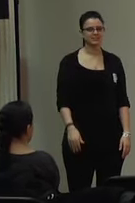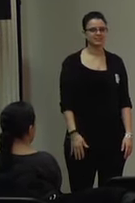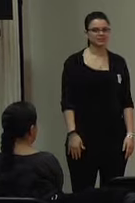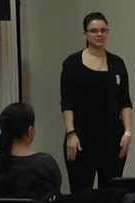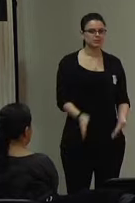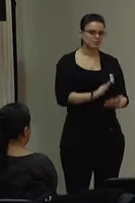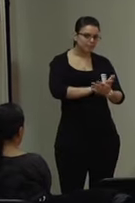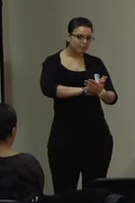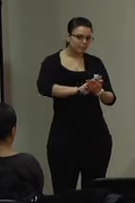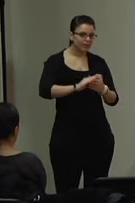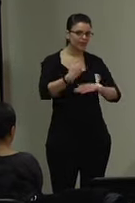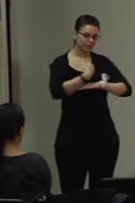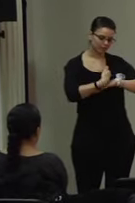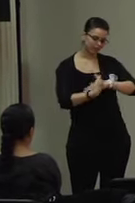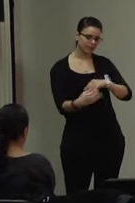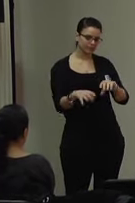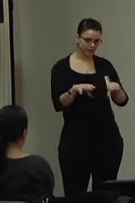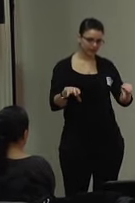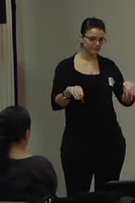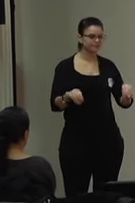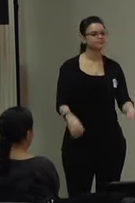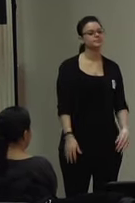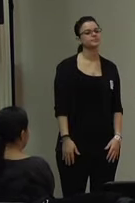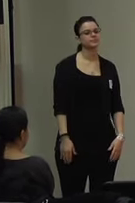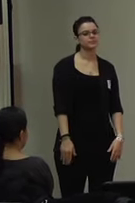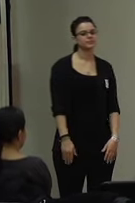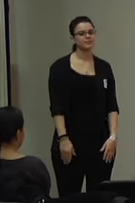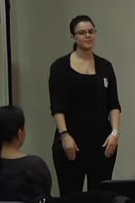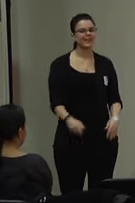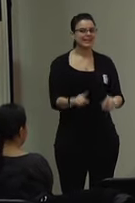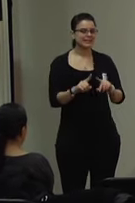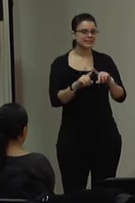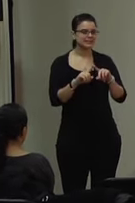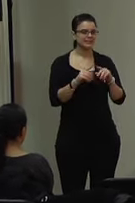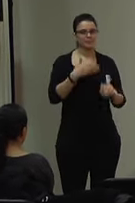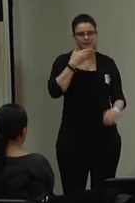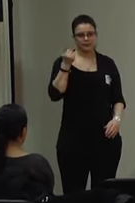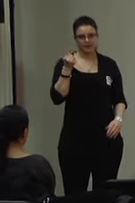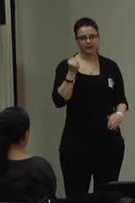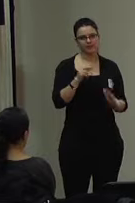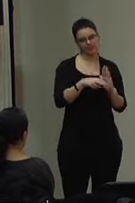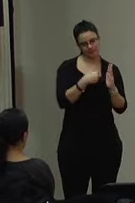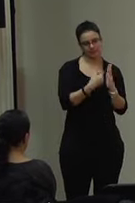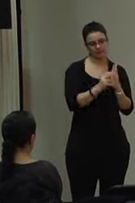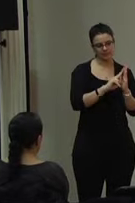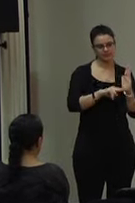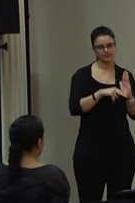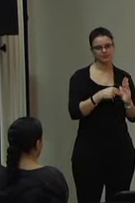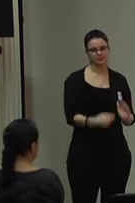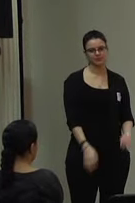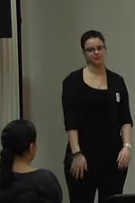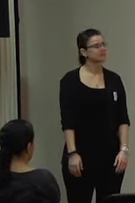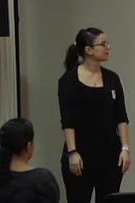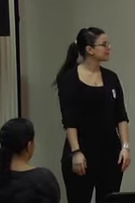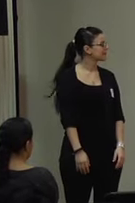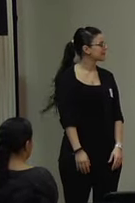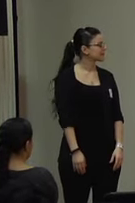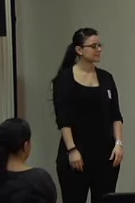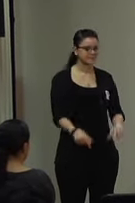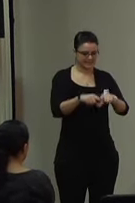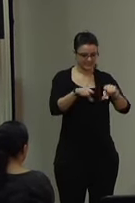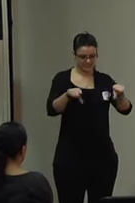great on bread. It's a one-to-one substitution for margarine and butter. So really, that's a fabulous product. It comes in sticks. It comes in